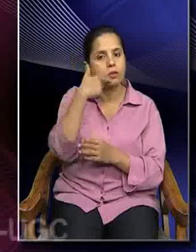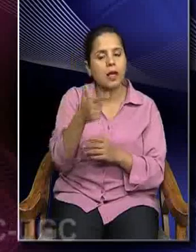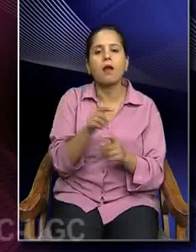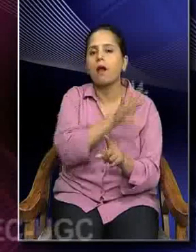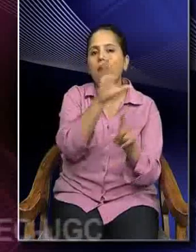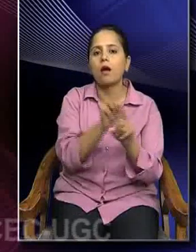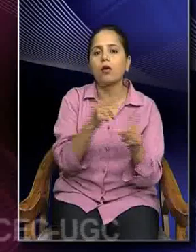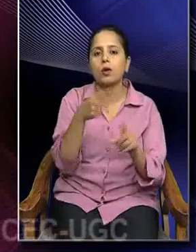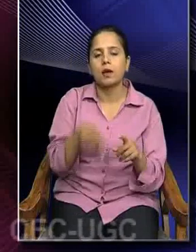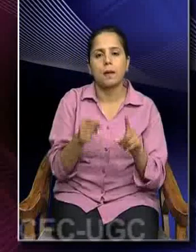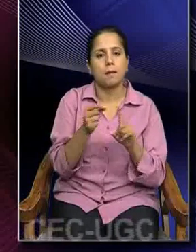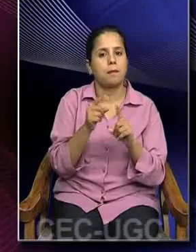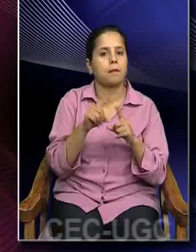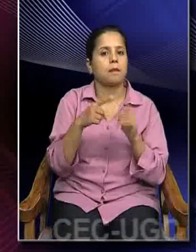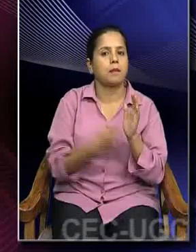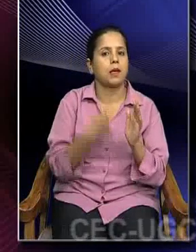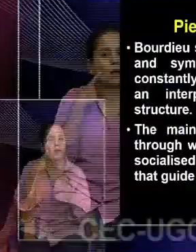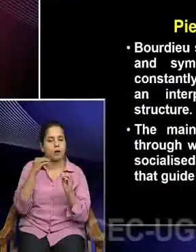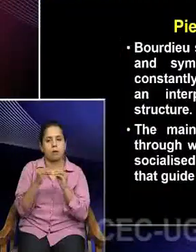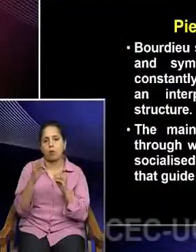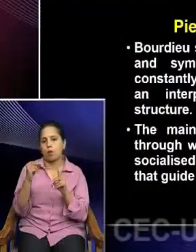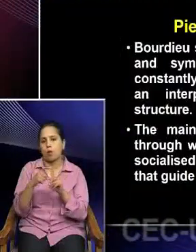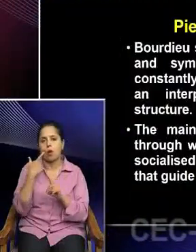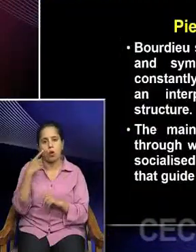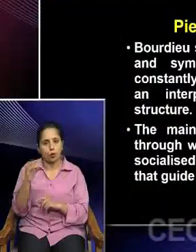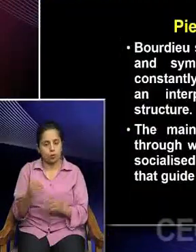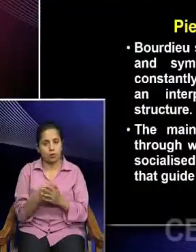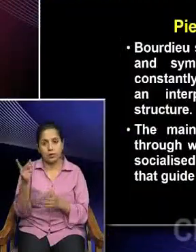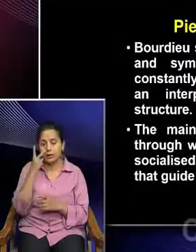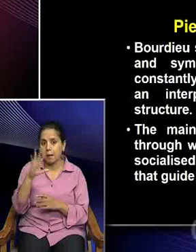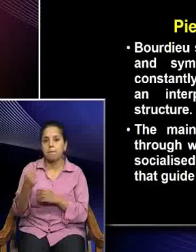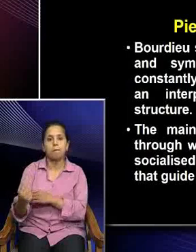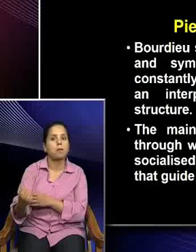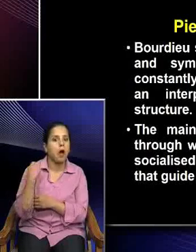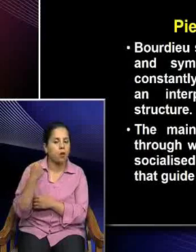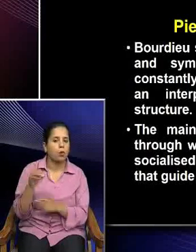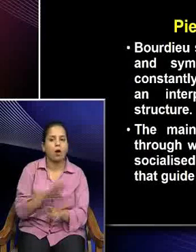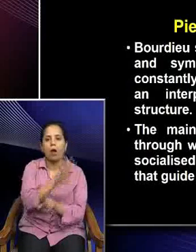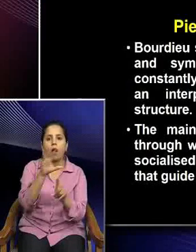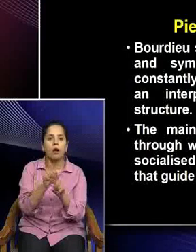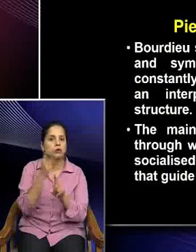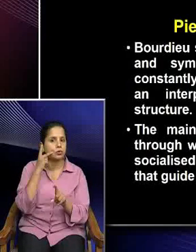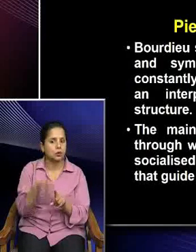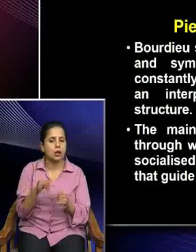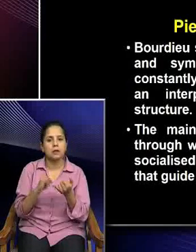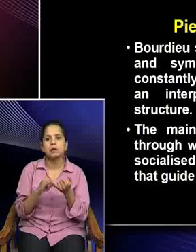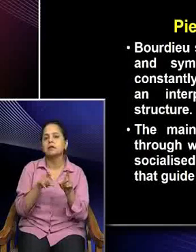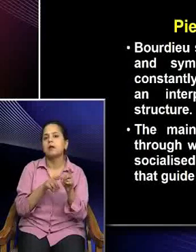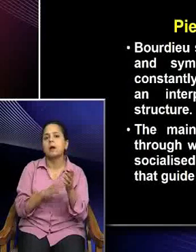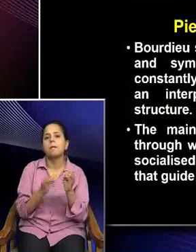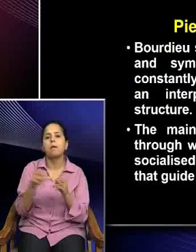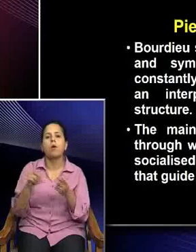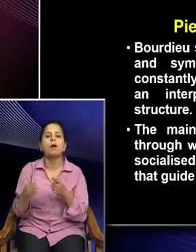culture is Pierre Bourdieu. Now, Pierre Bourdieu sees power as culturally and symbolically